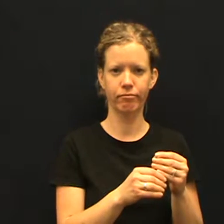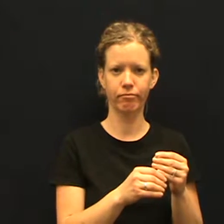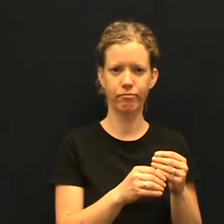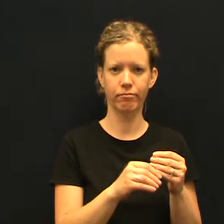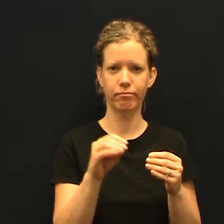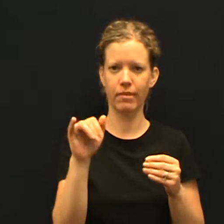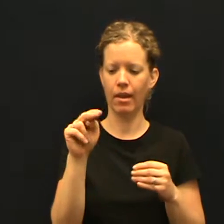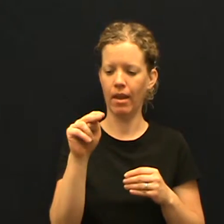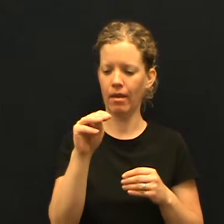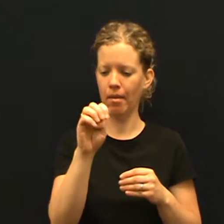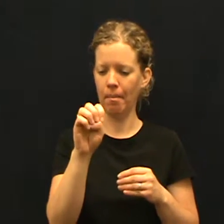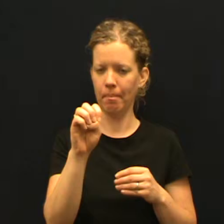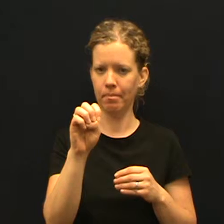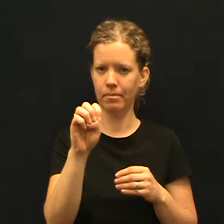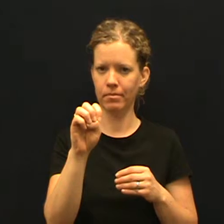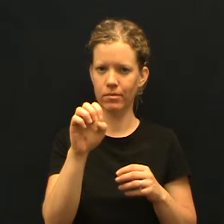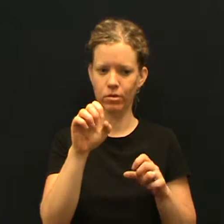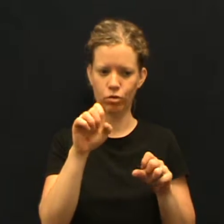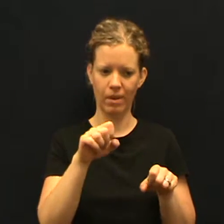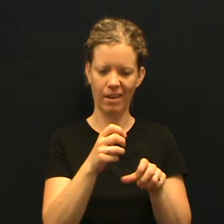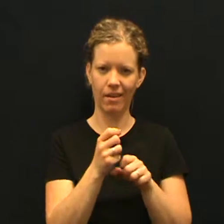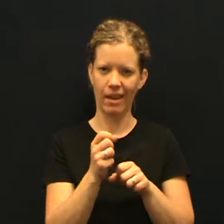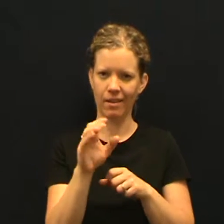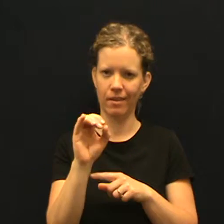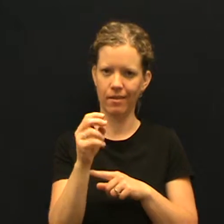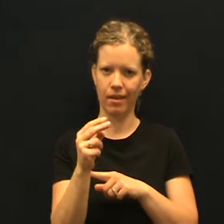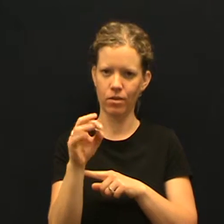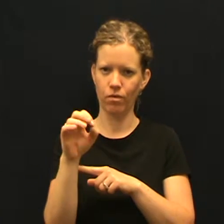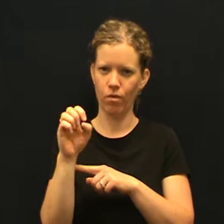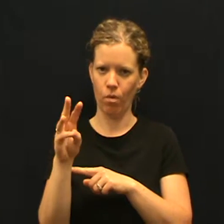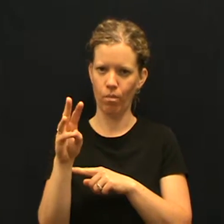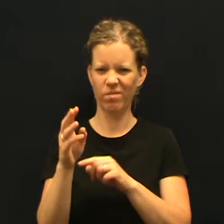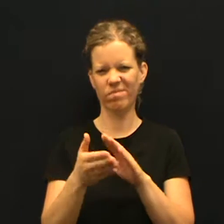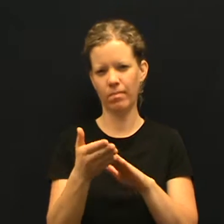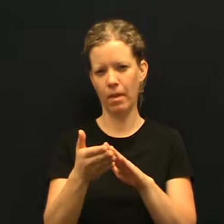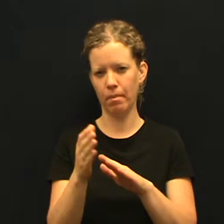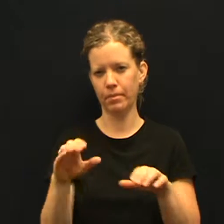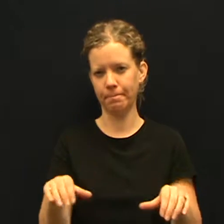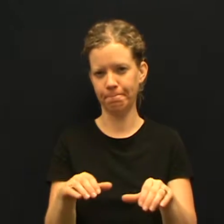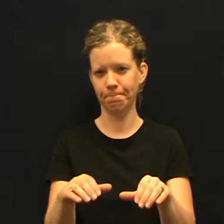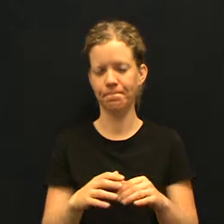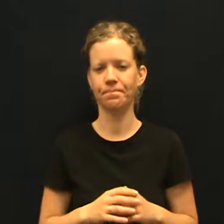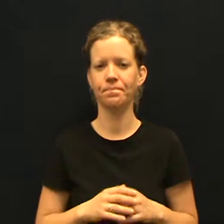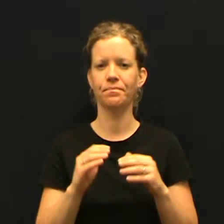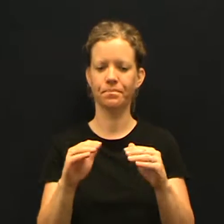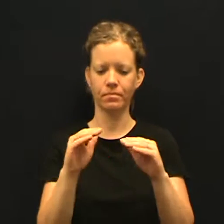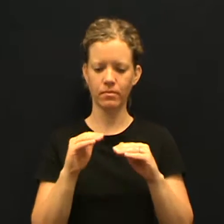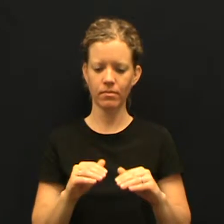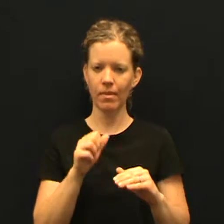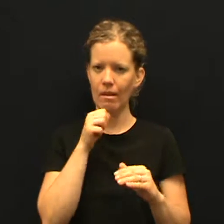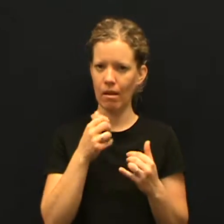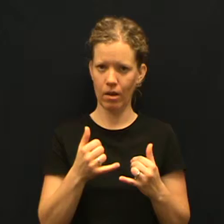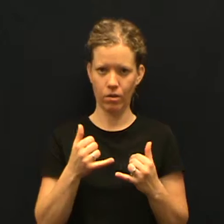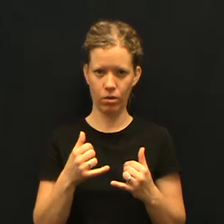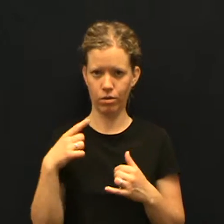income to arrive at cash flow from operating activities. Now we'll move down to the non-current liabilities. Long-term